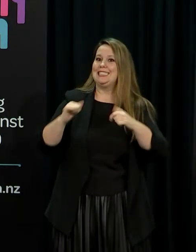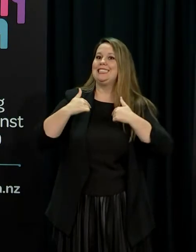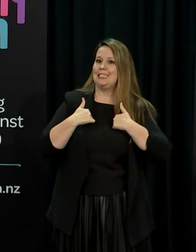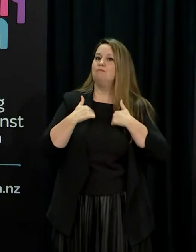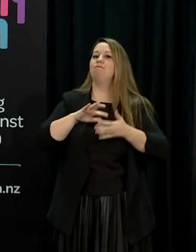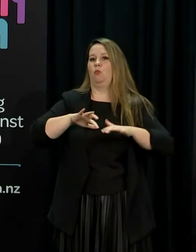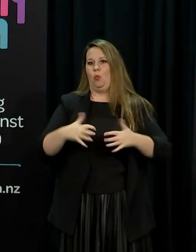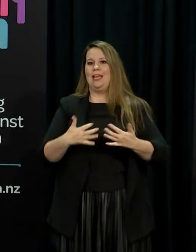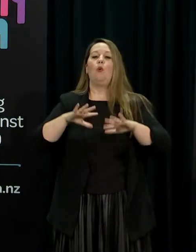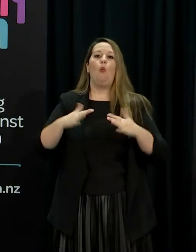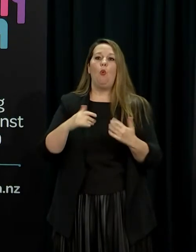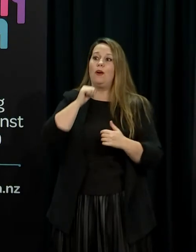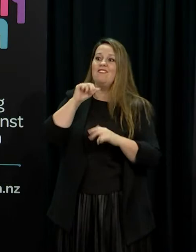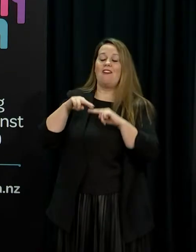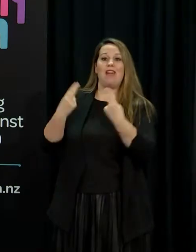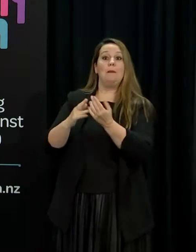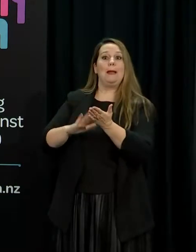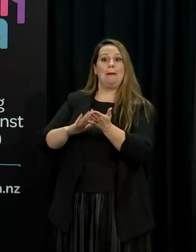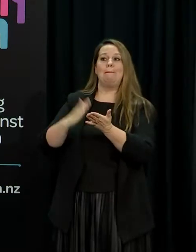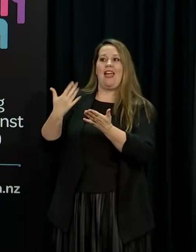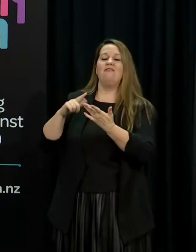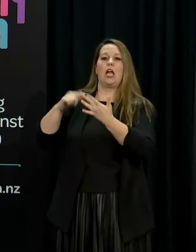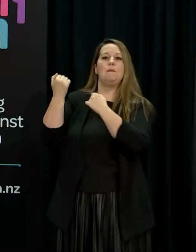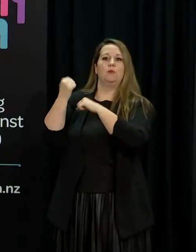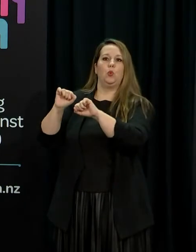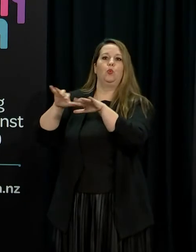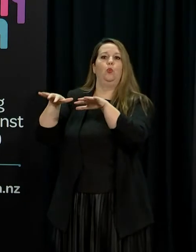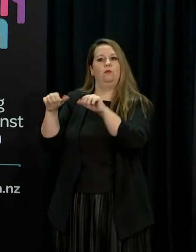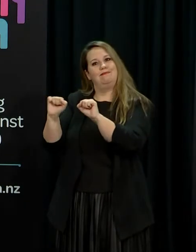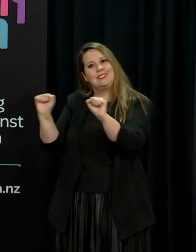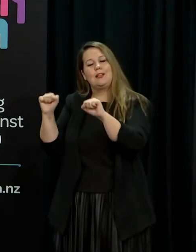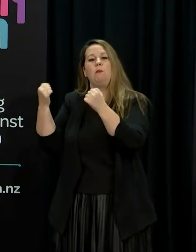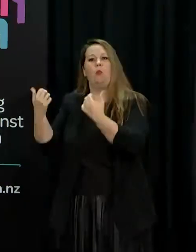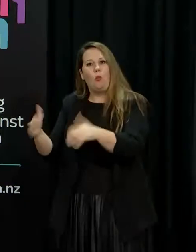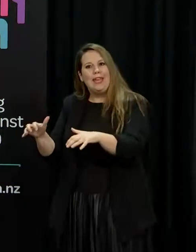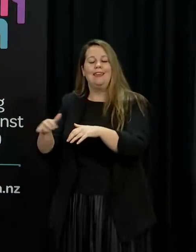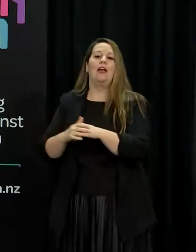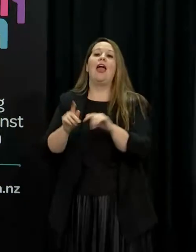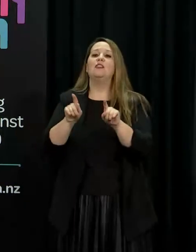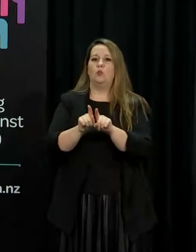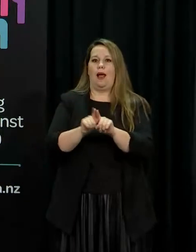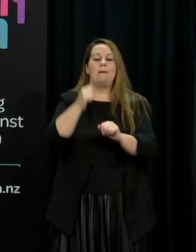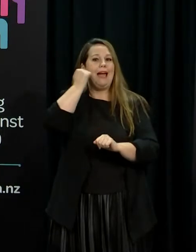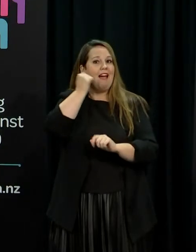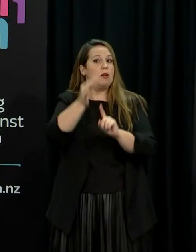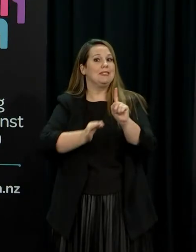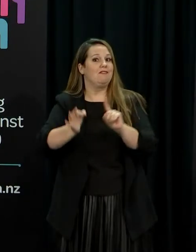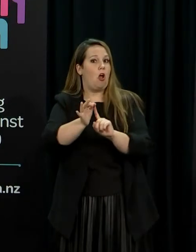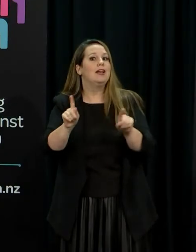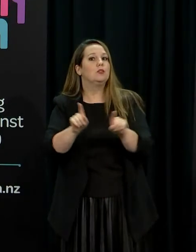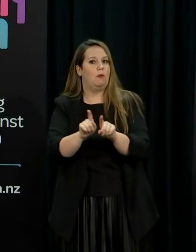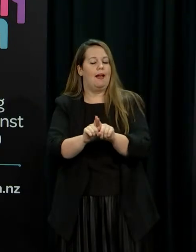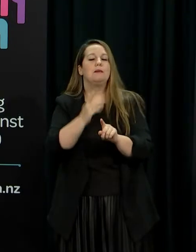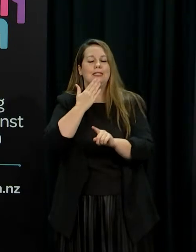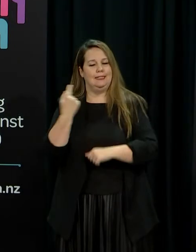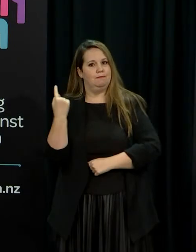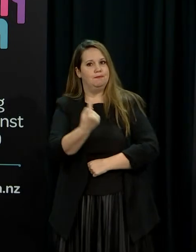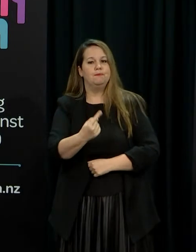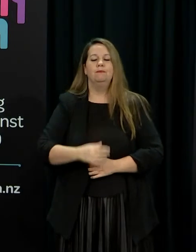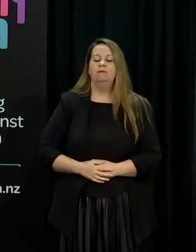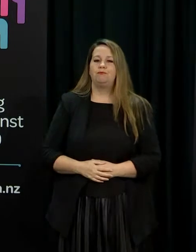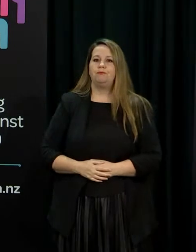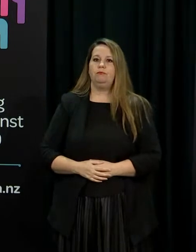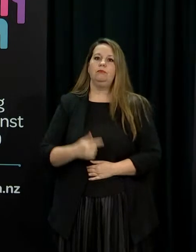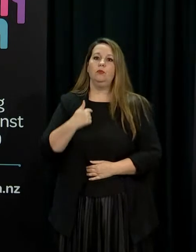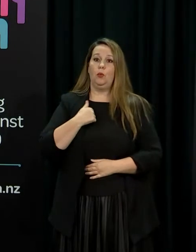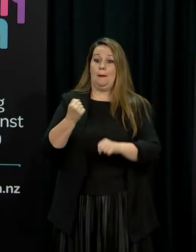who's immunocompromised, and our Māori and Pacific communities in particular. The decision on booster doses for young people